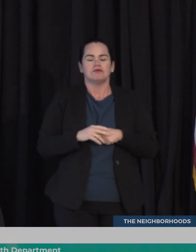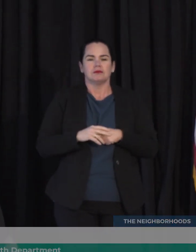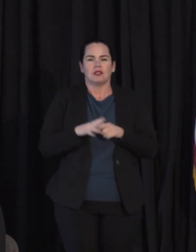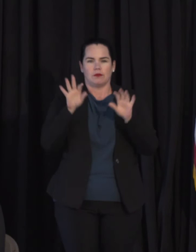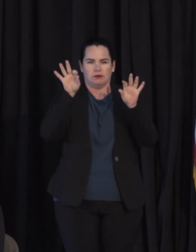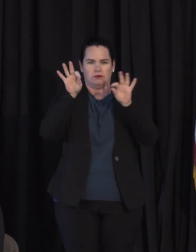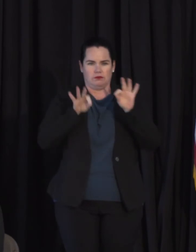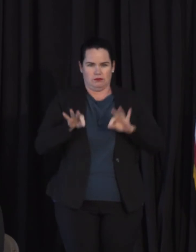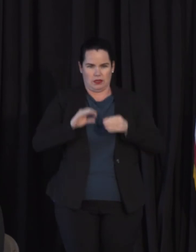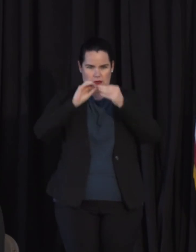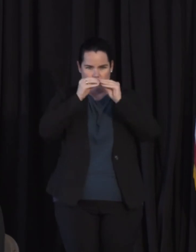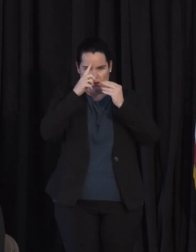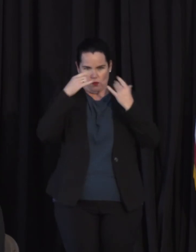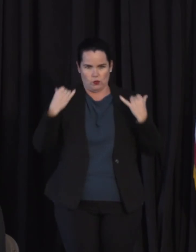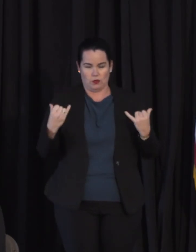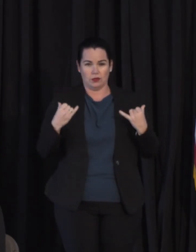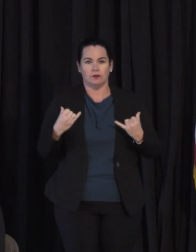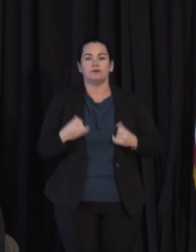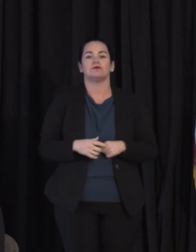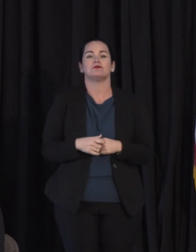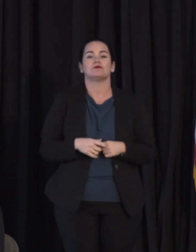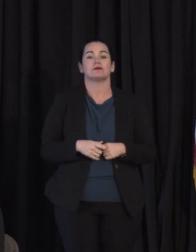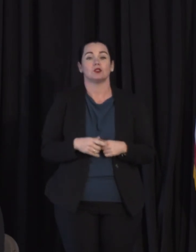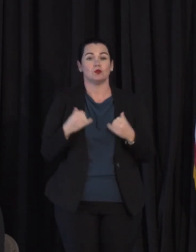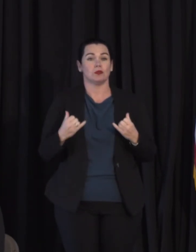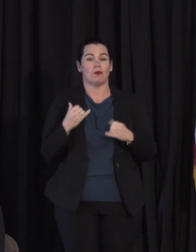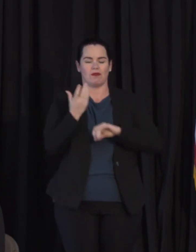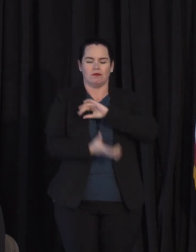stats. As of today, there are